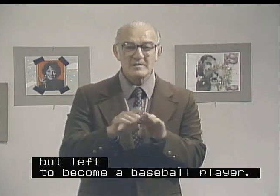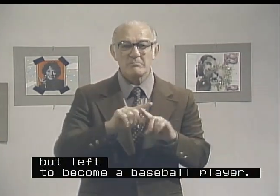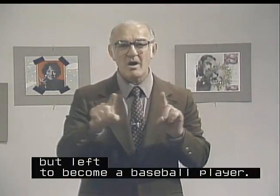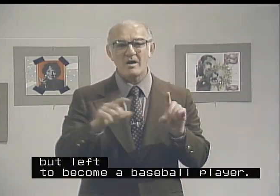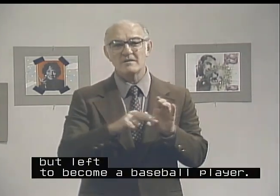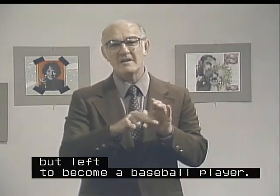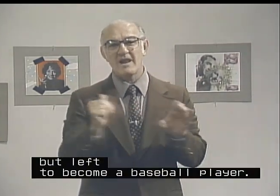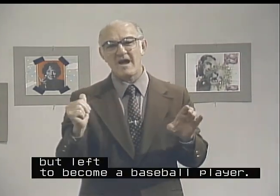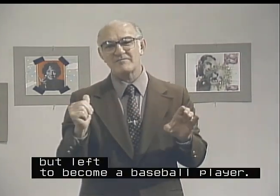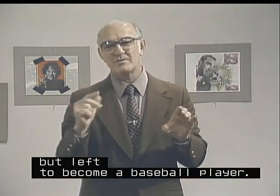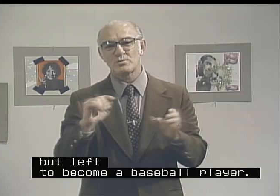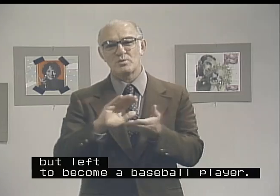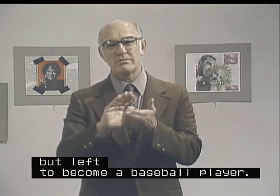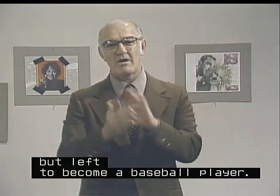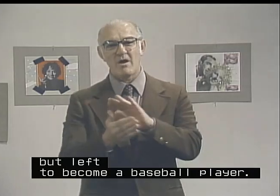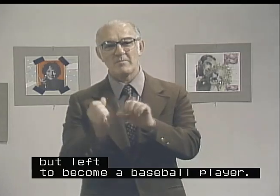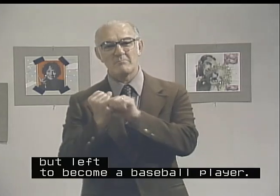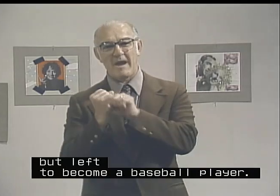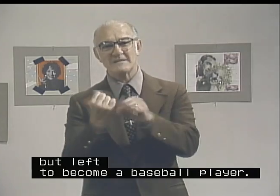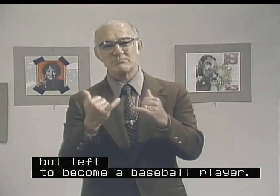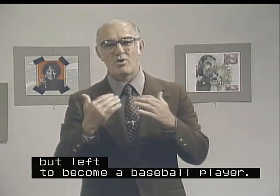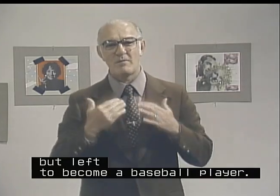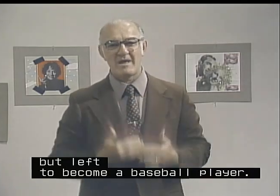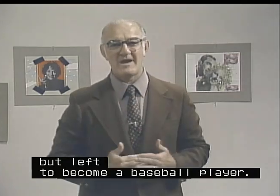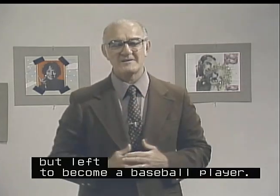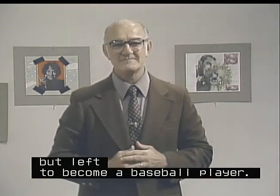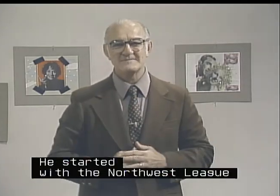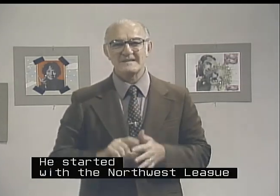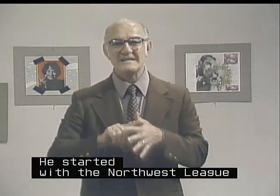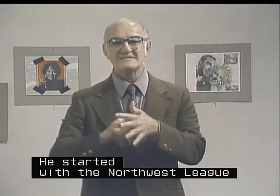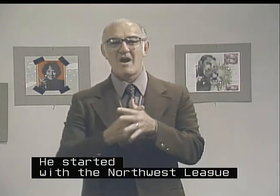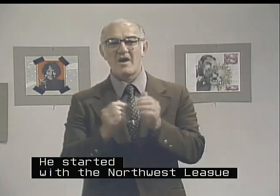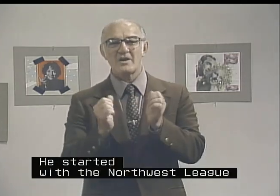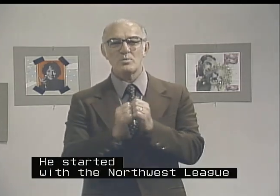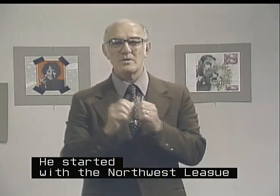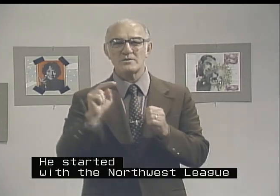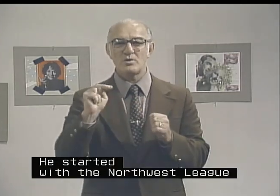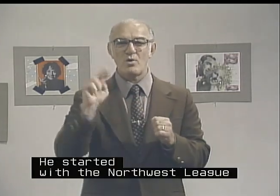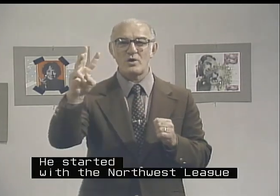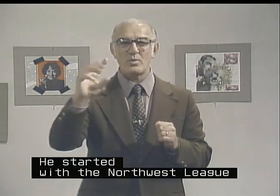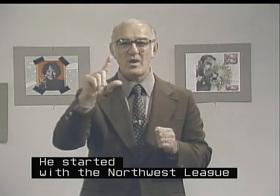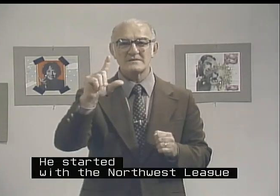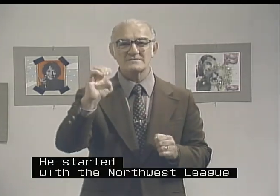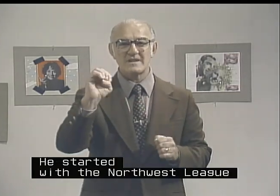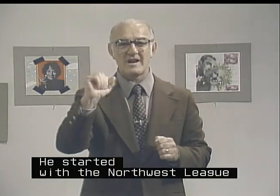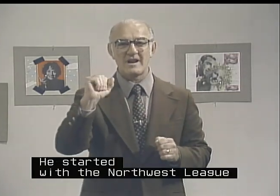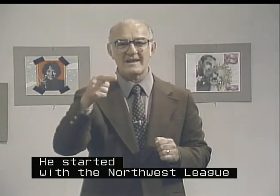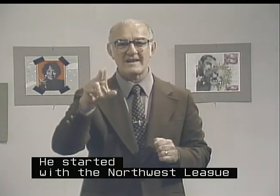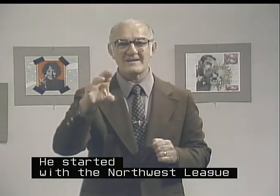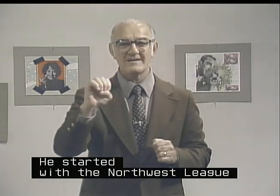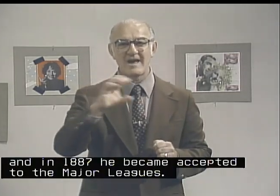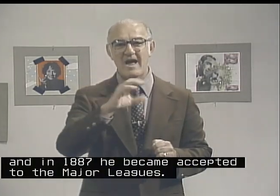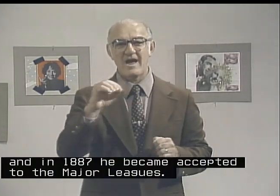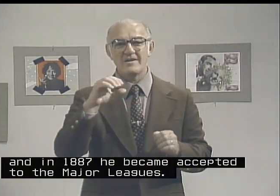but he left to become a baseball player. He started with the Northwest League, and